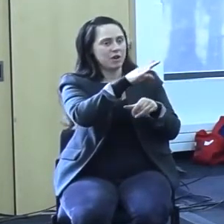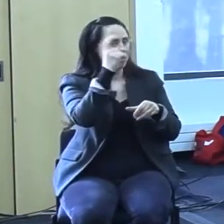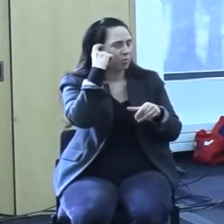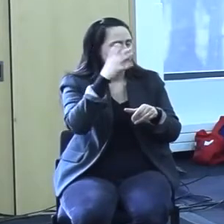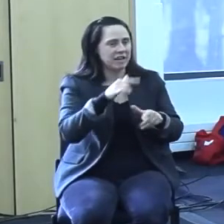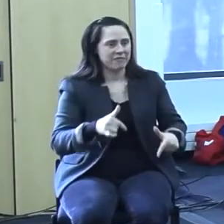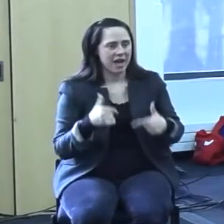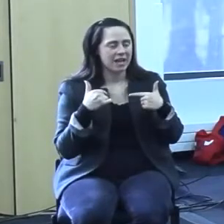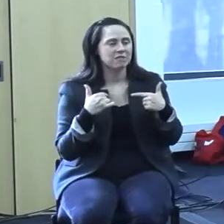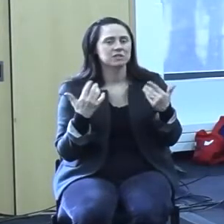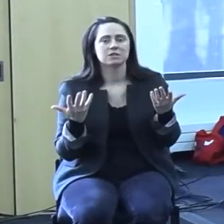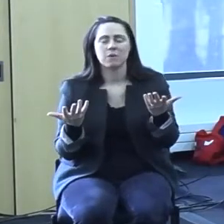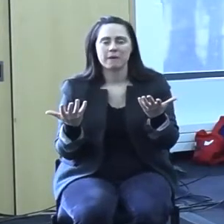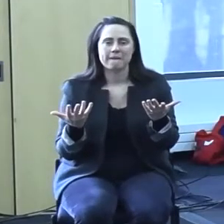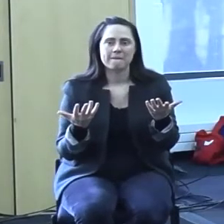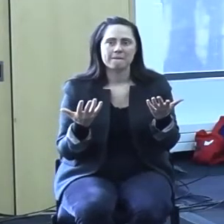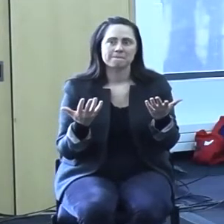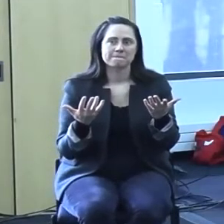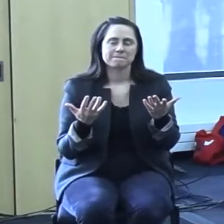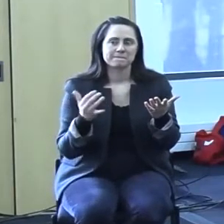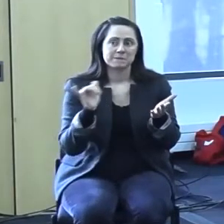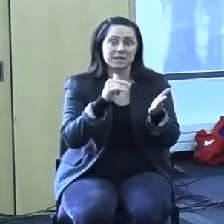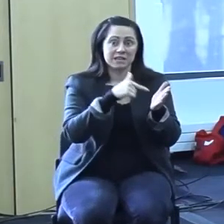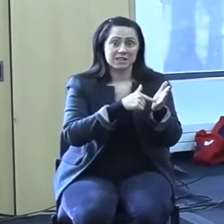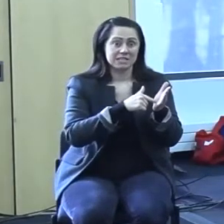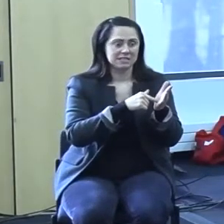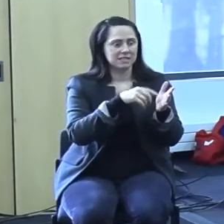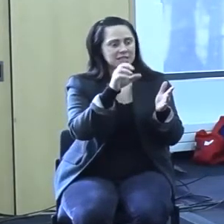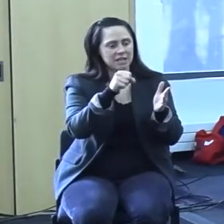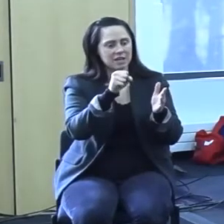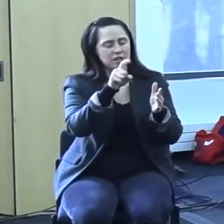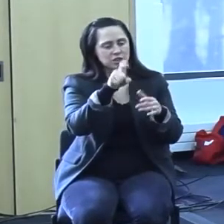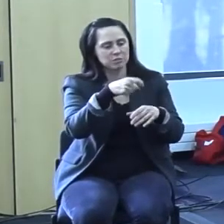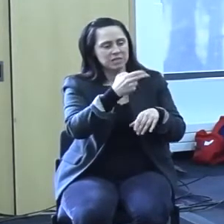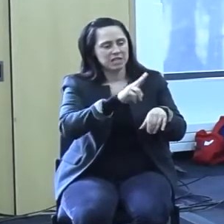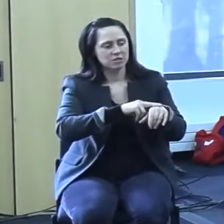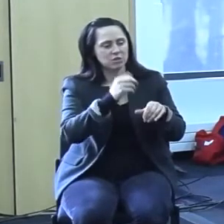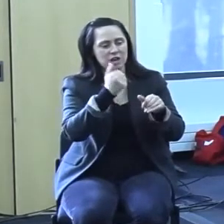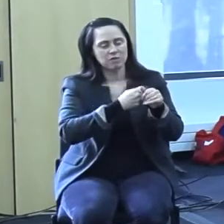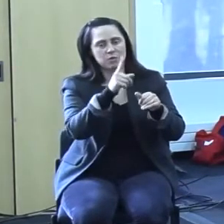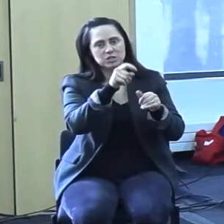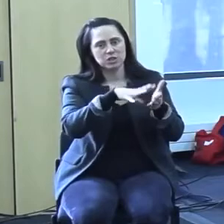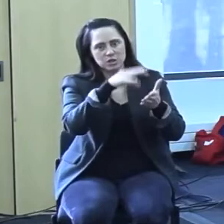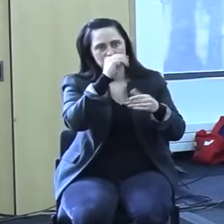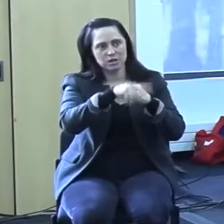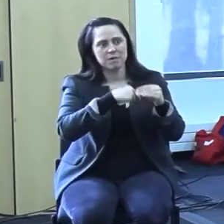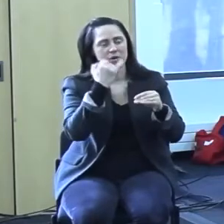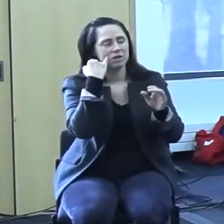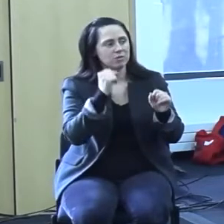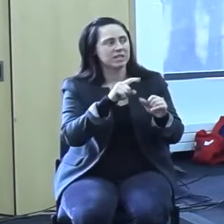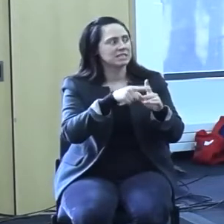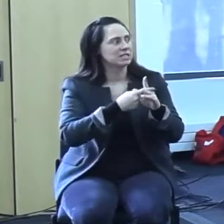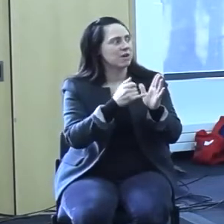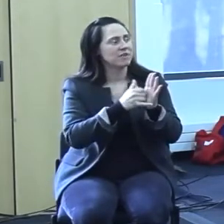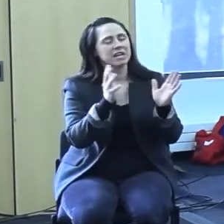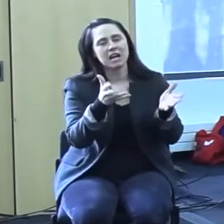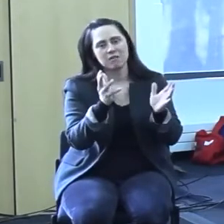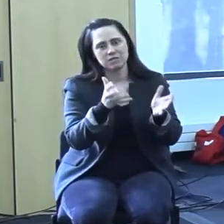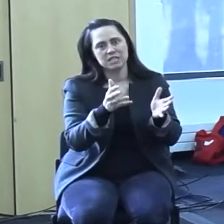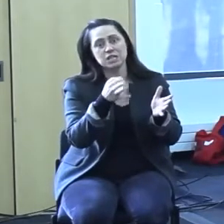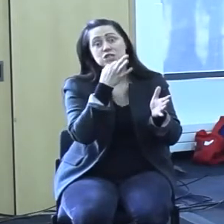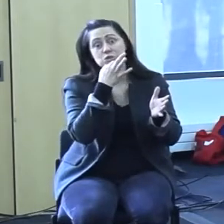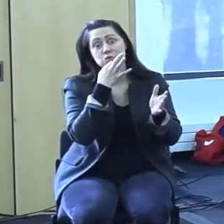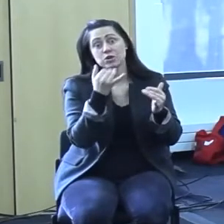So like this, even though it should be natural, like everyone should learn about it. Like if we can start that conversation